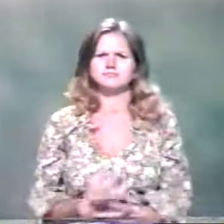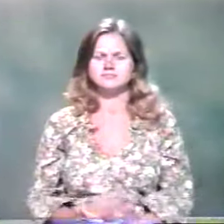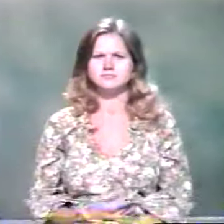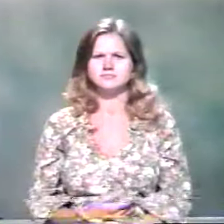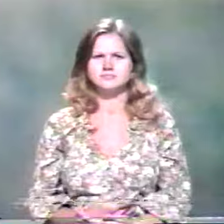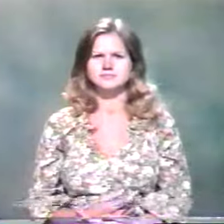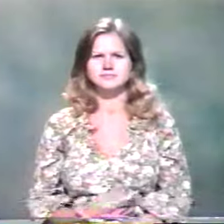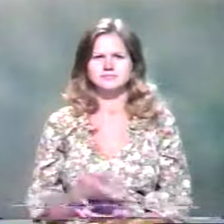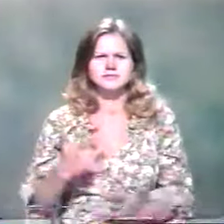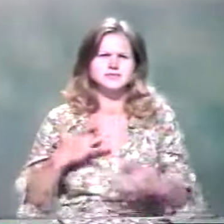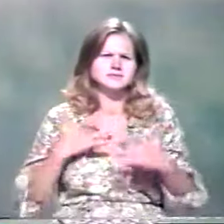Excited.